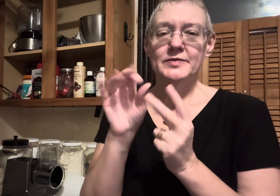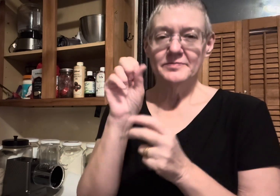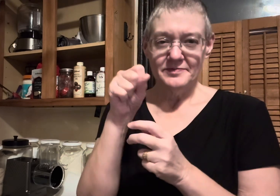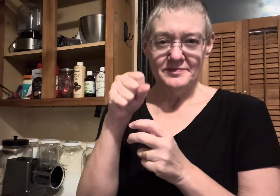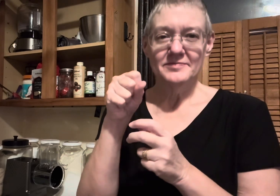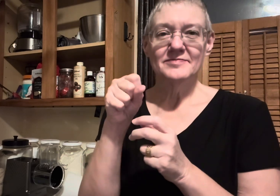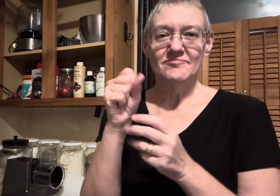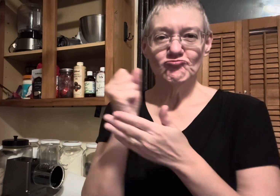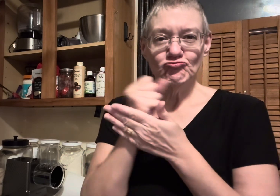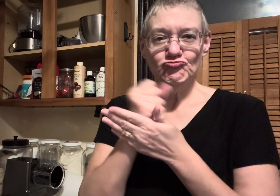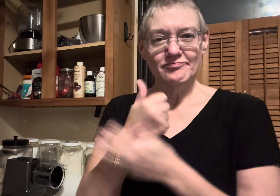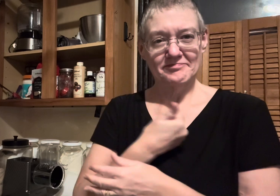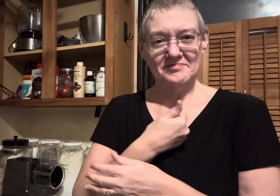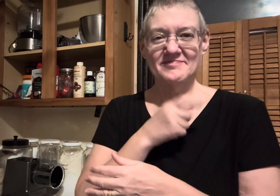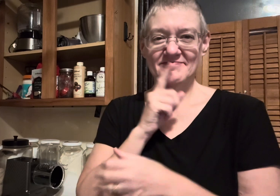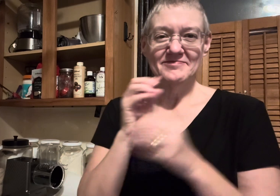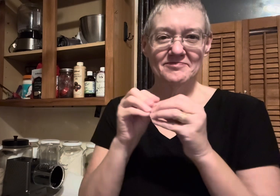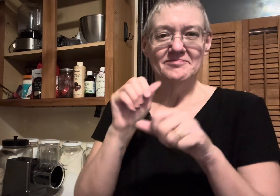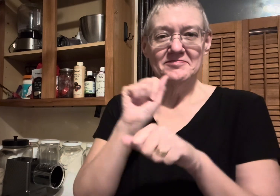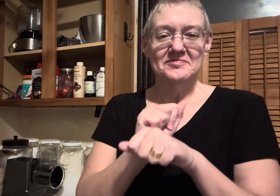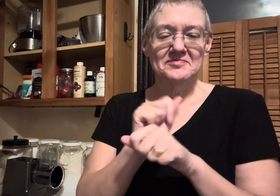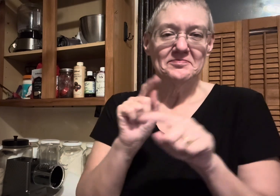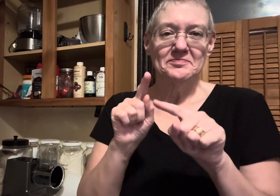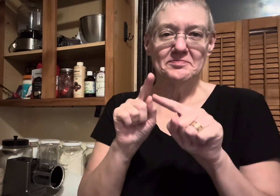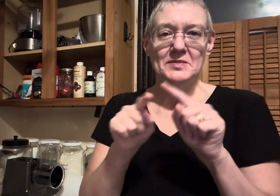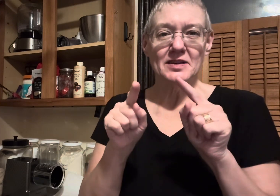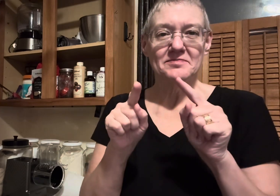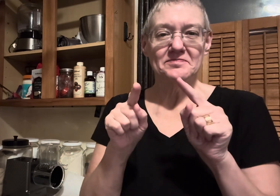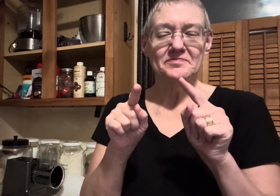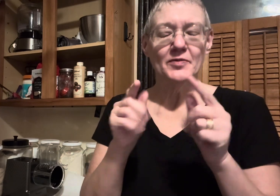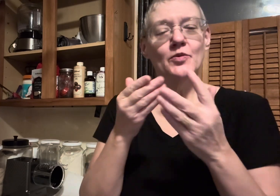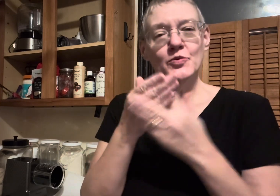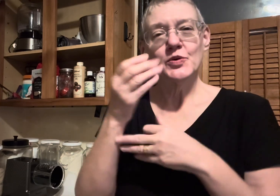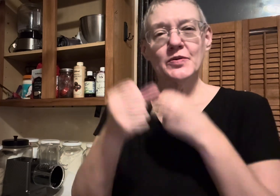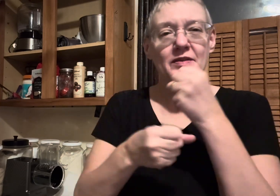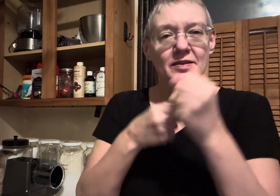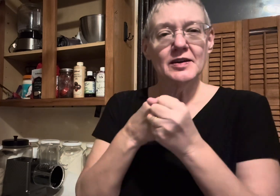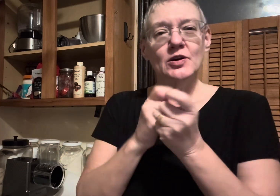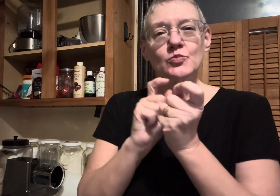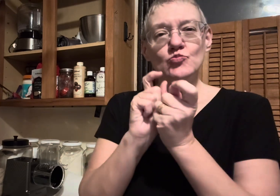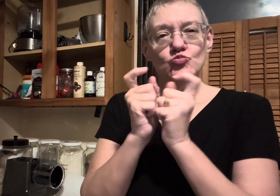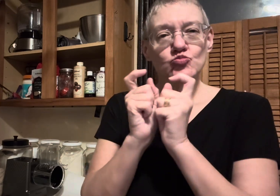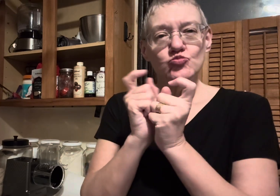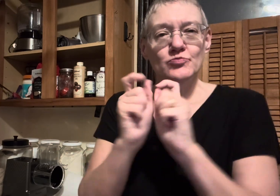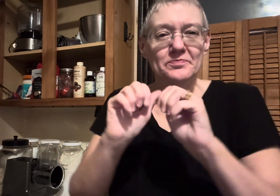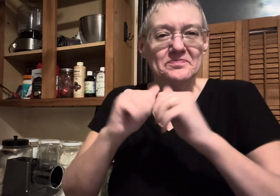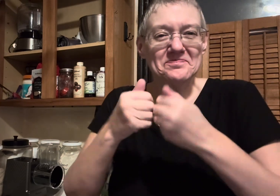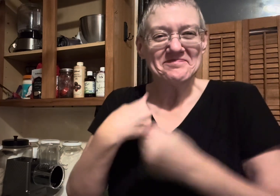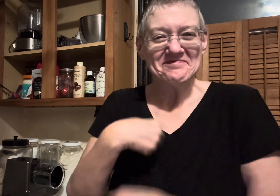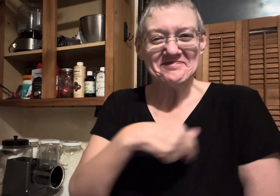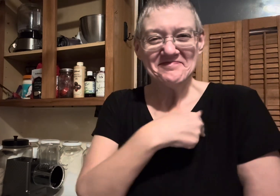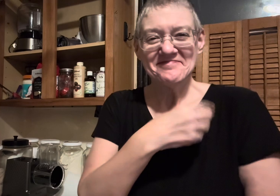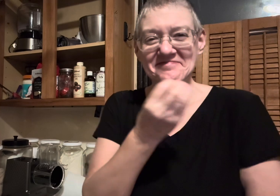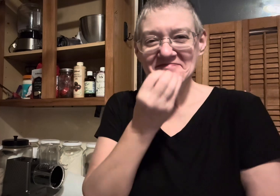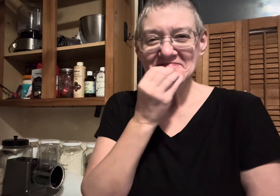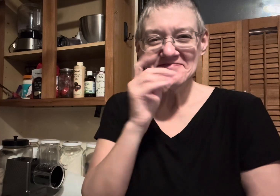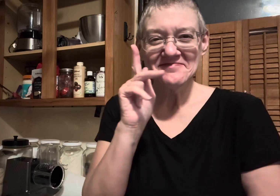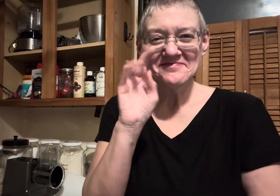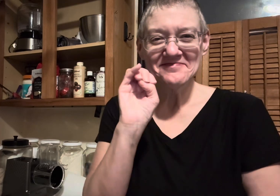So do what's best for you. I just like to shred it myself. It's more work, but through the years, we've tweaked how we eat